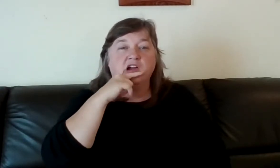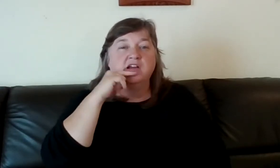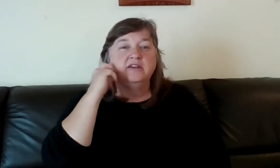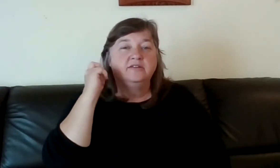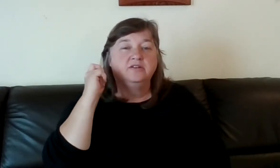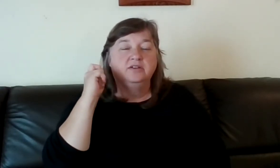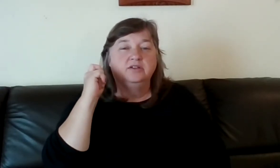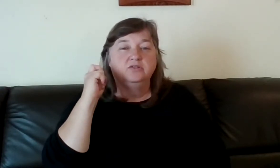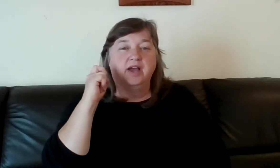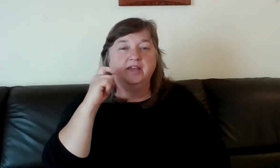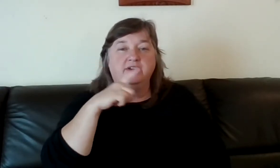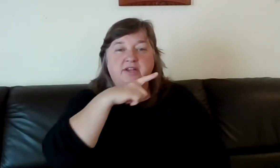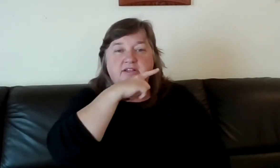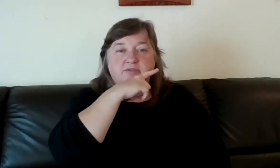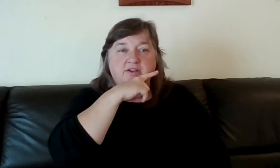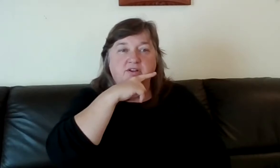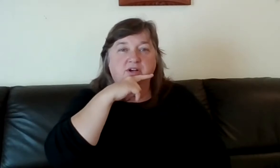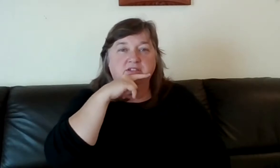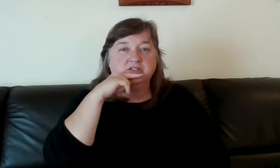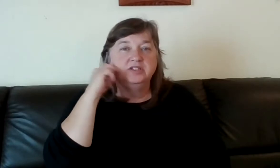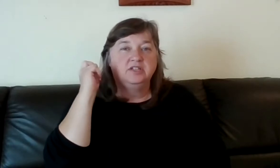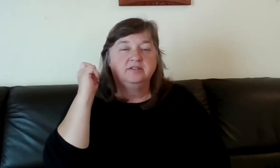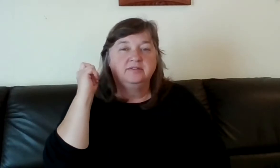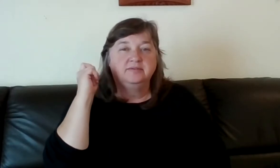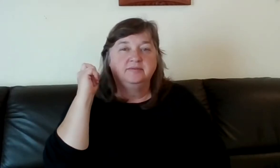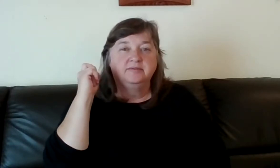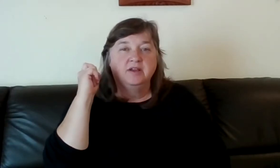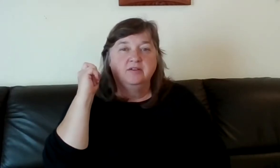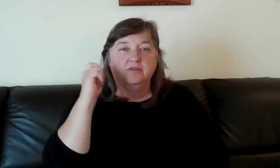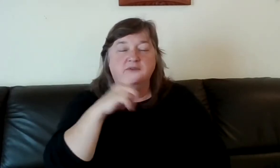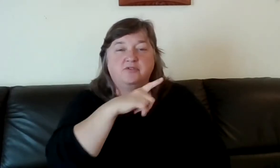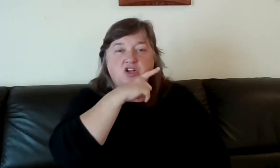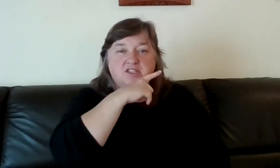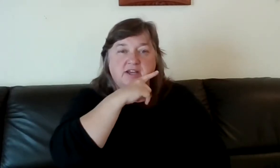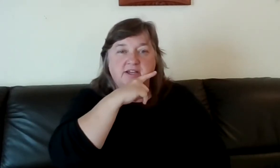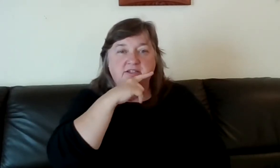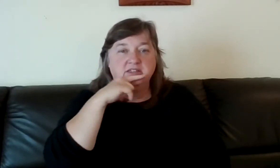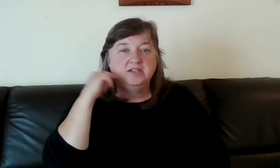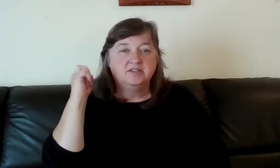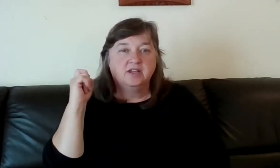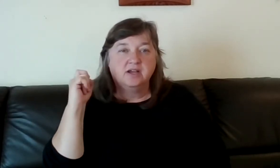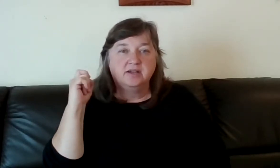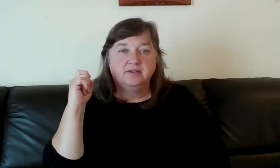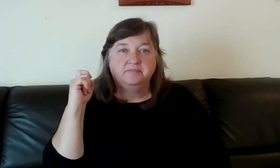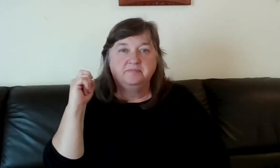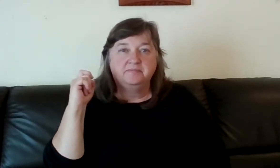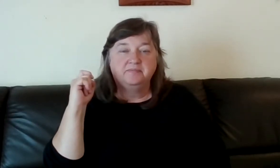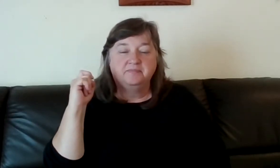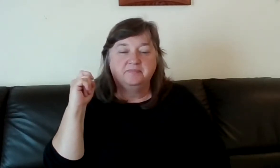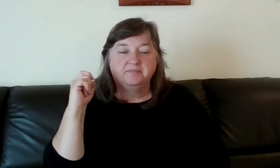dry. Drag your index finger across your chin from the far side to the near side.